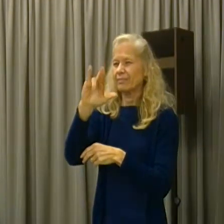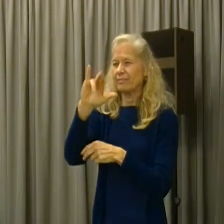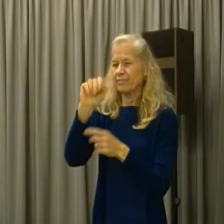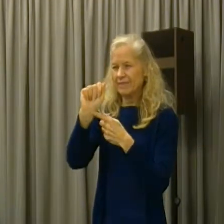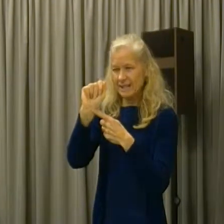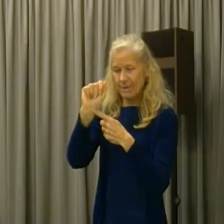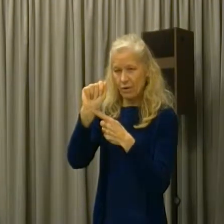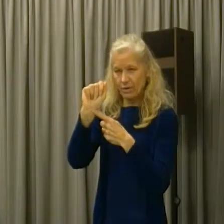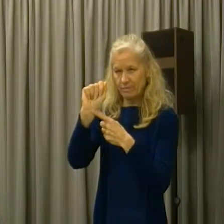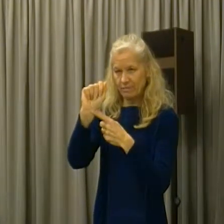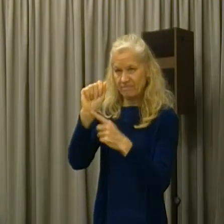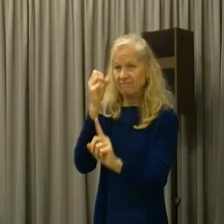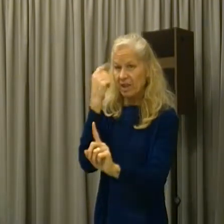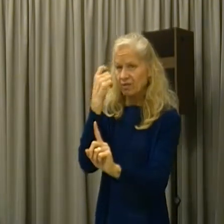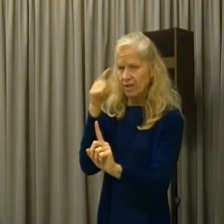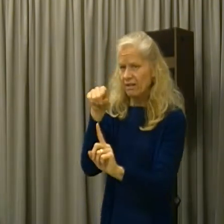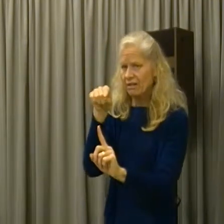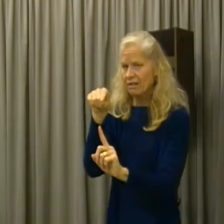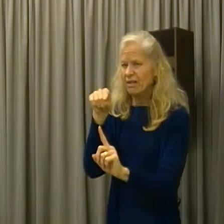but hadn't received the Holy Spirit yet.